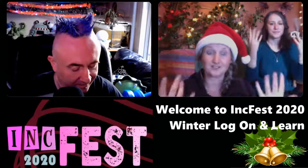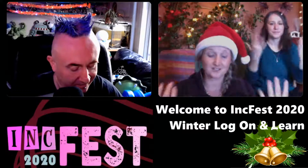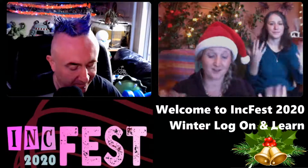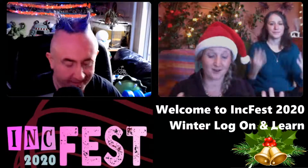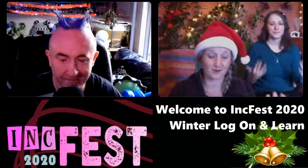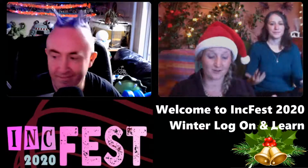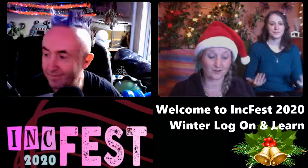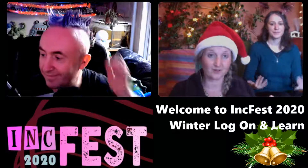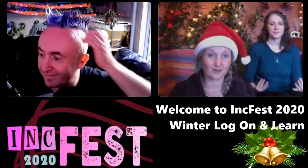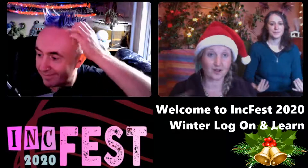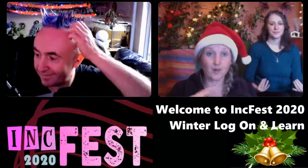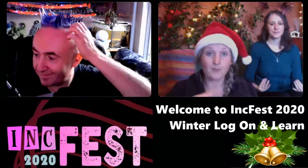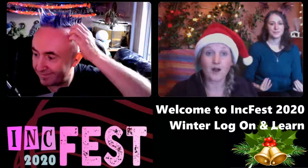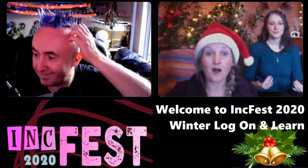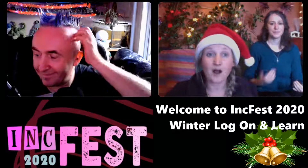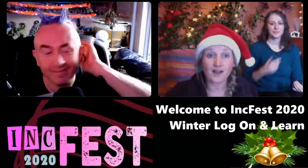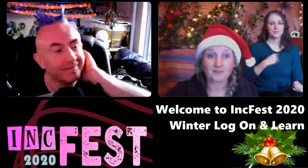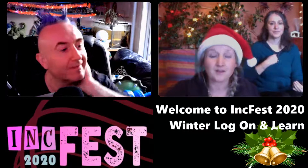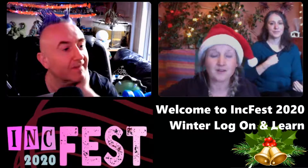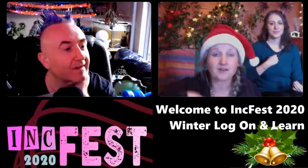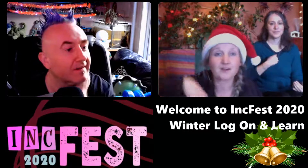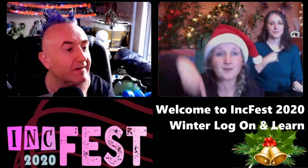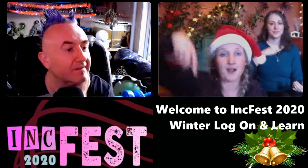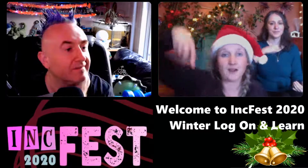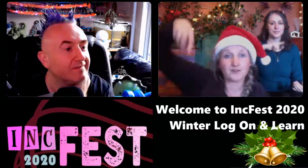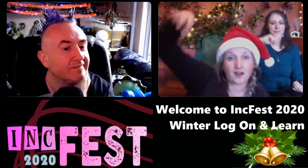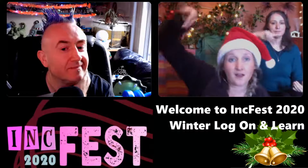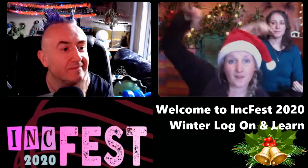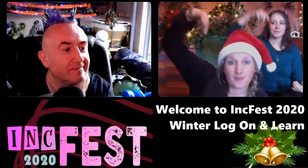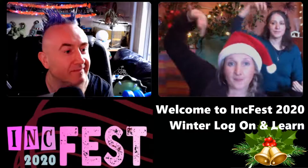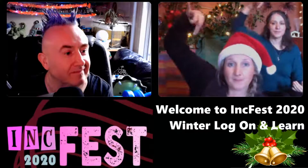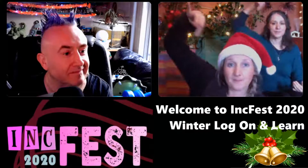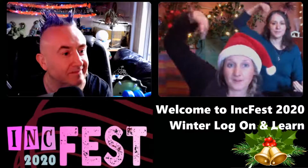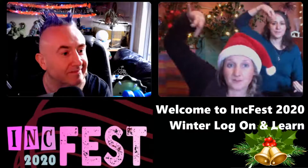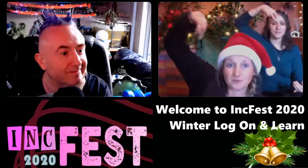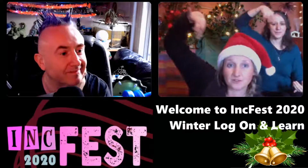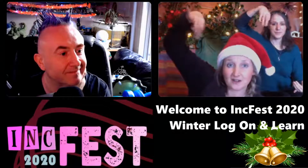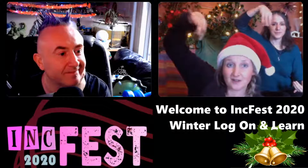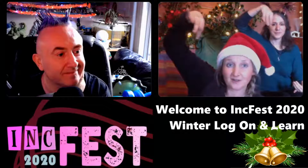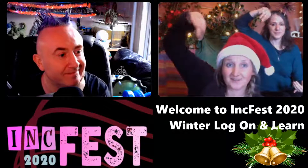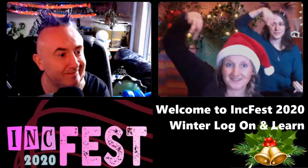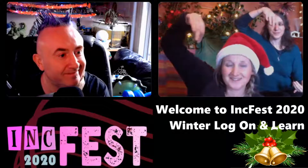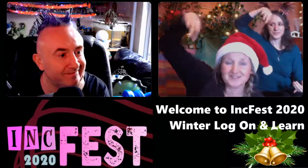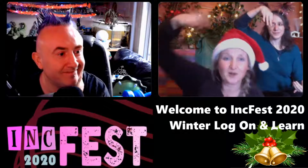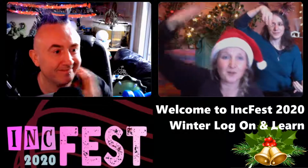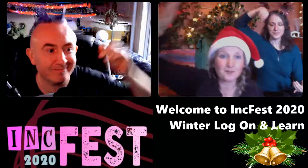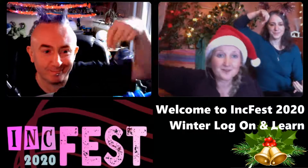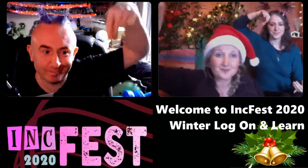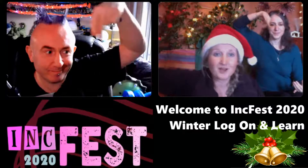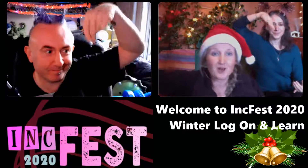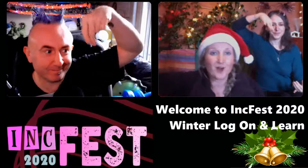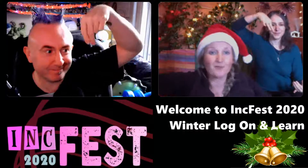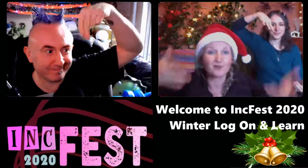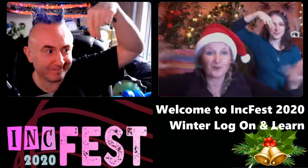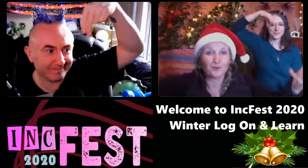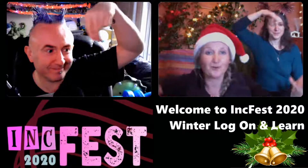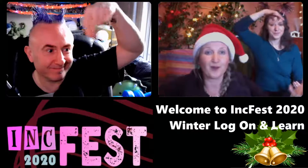snow, but I'm going to be under the mistletoe. So mistletoe, hopefully you all know about